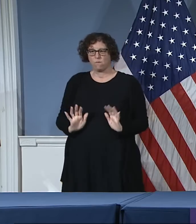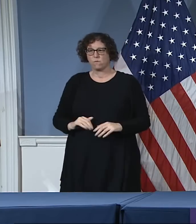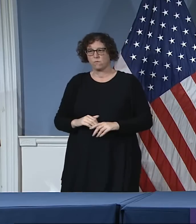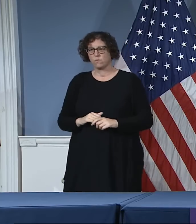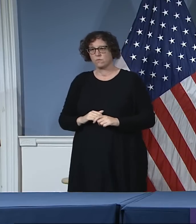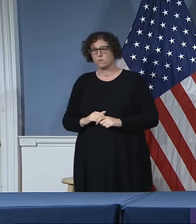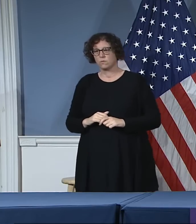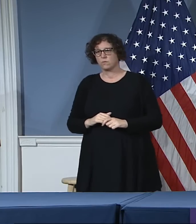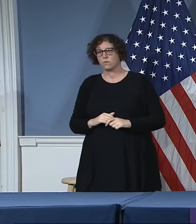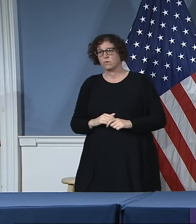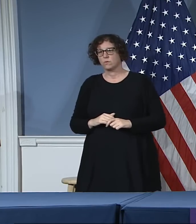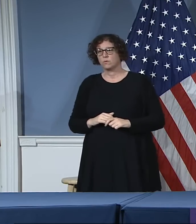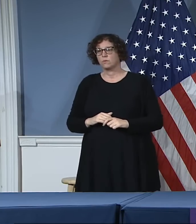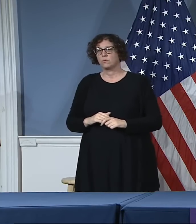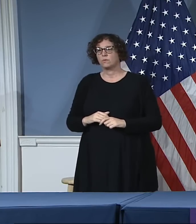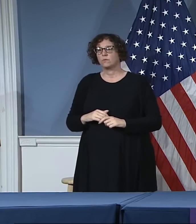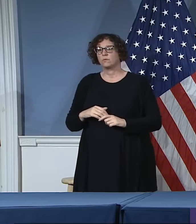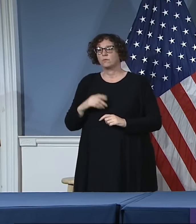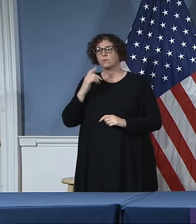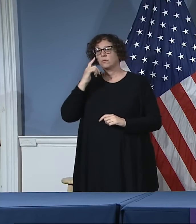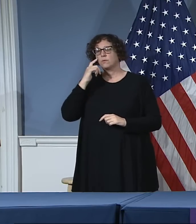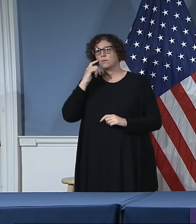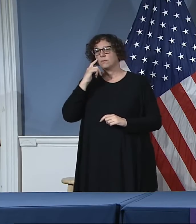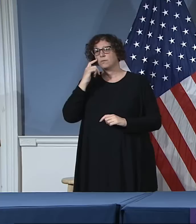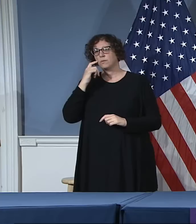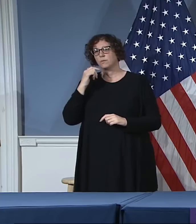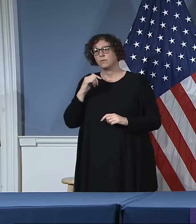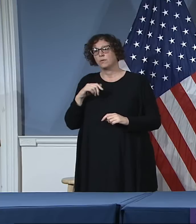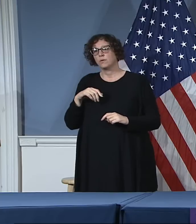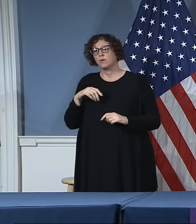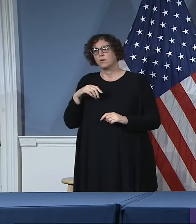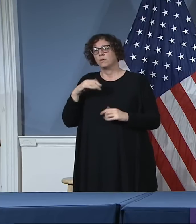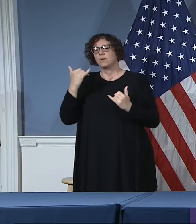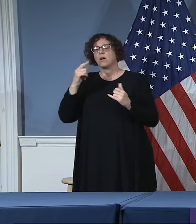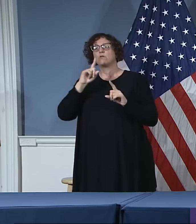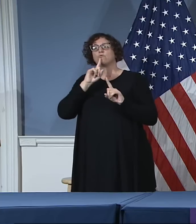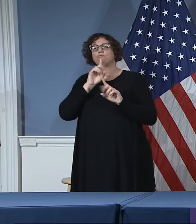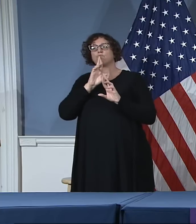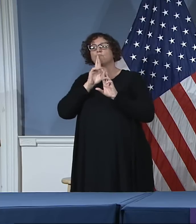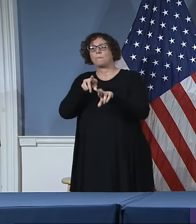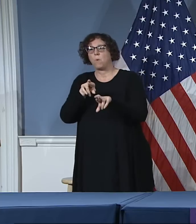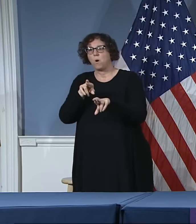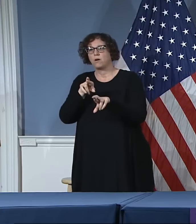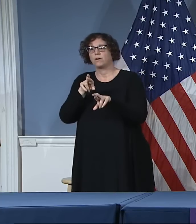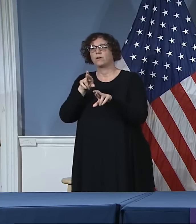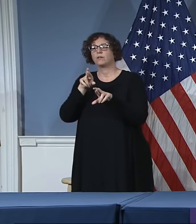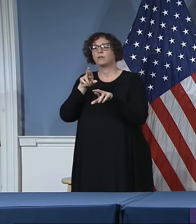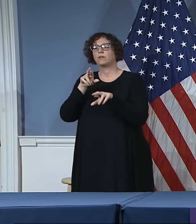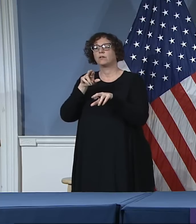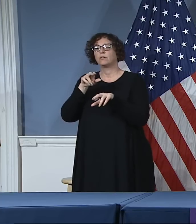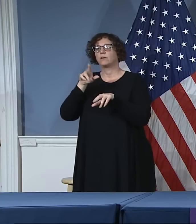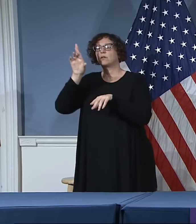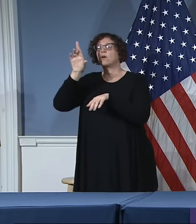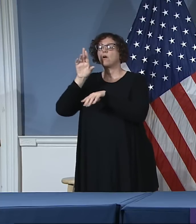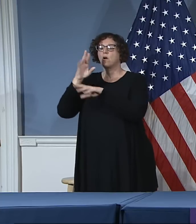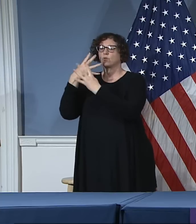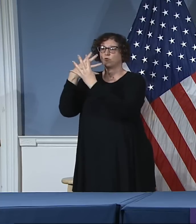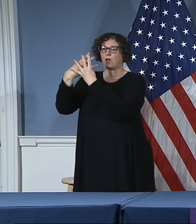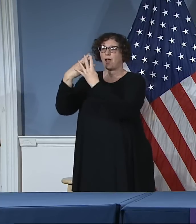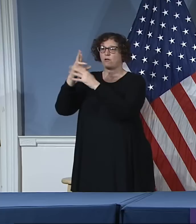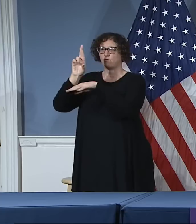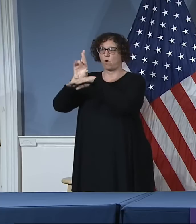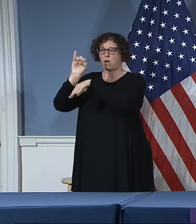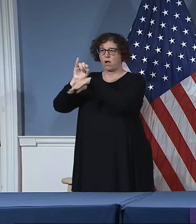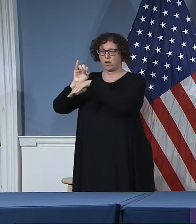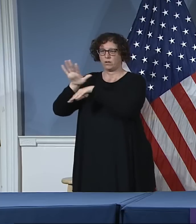Rikers are refusing to leave their dorms for work duties and meals in protest. And I'm just curious, is there a way that you guys could